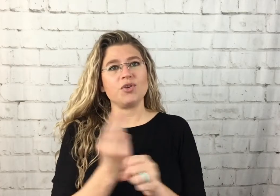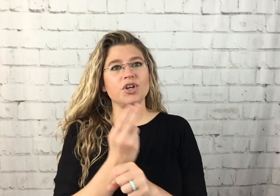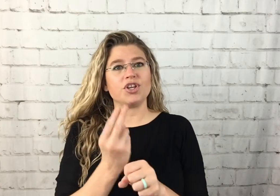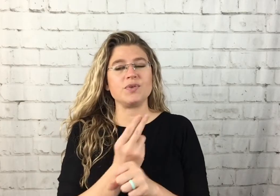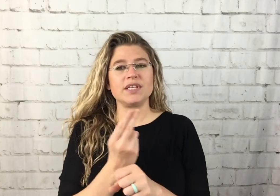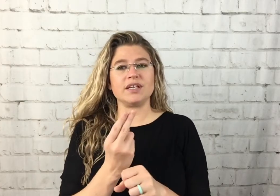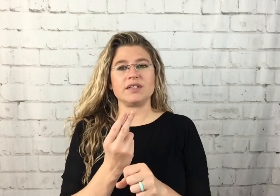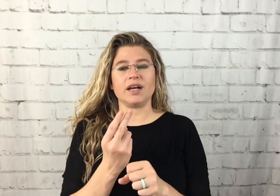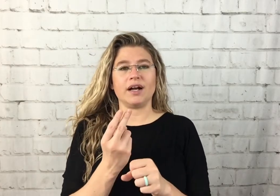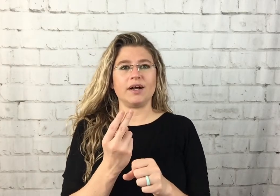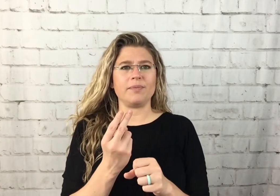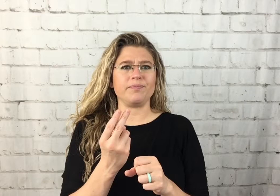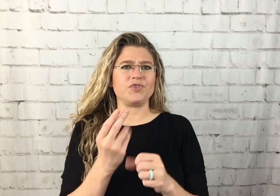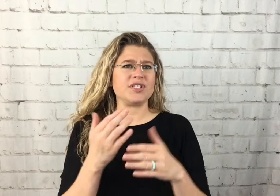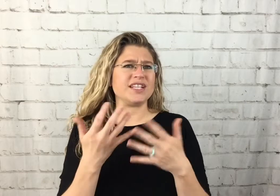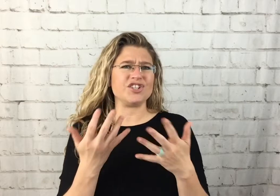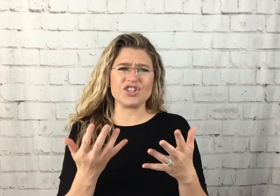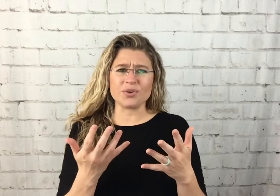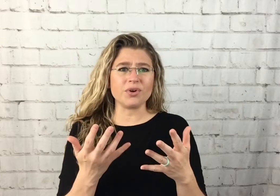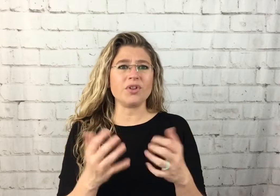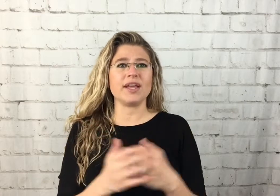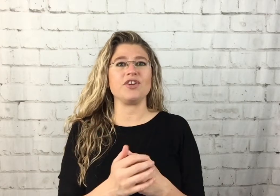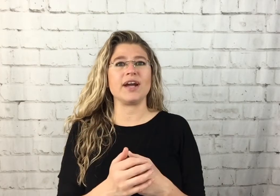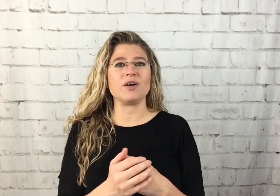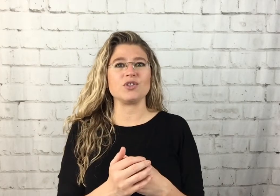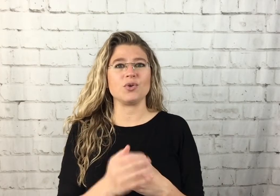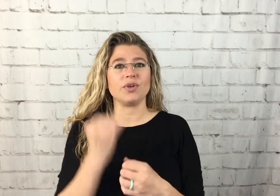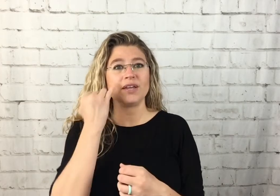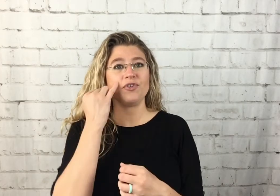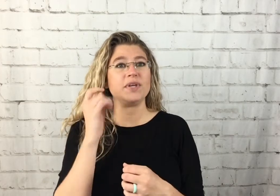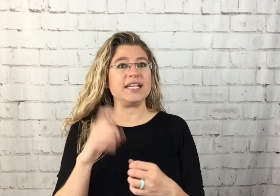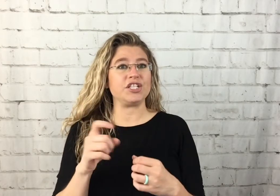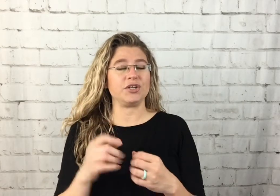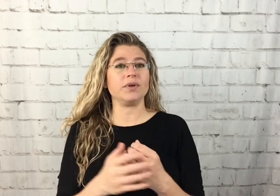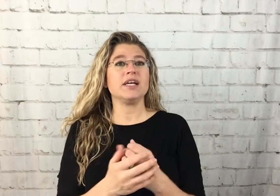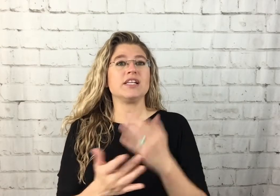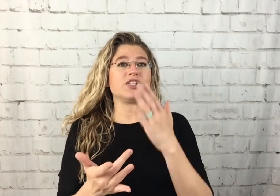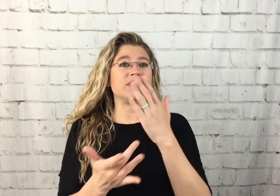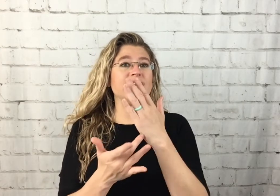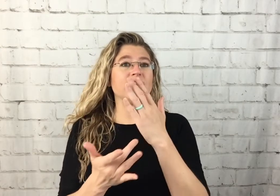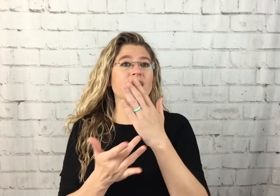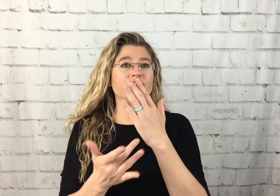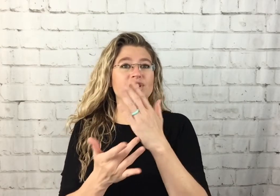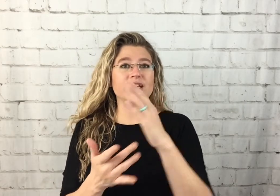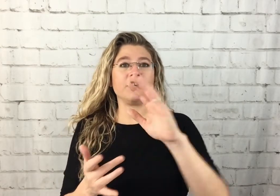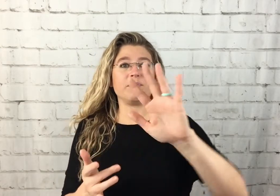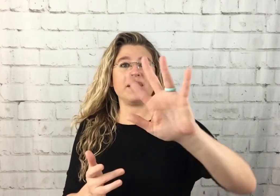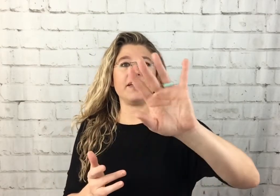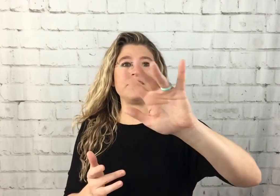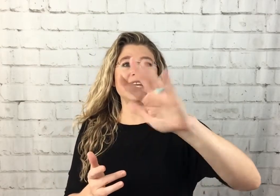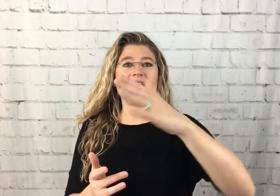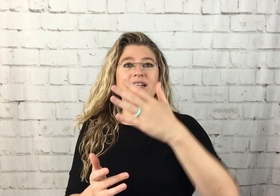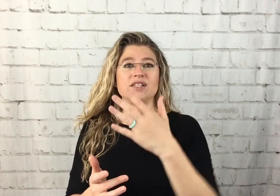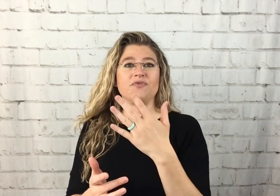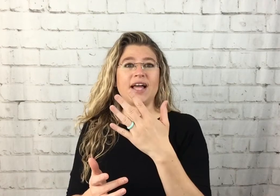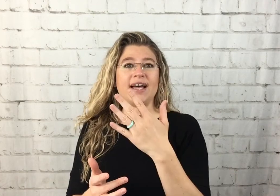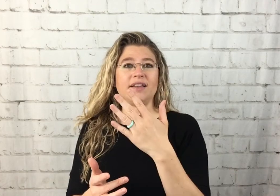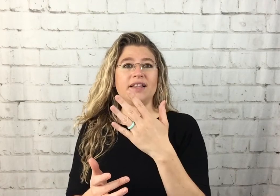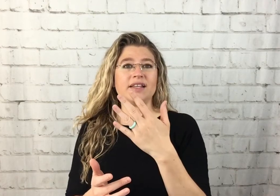could use it just in general in your household if you need to. So technology. My left hand is flat like